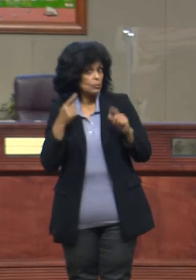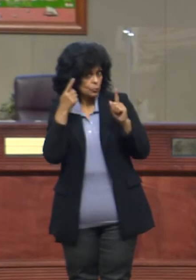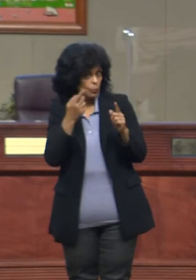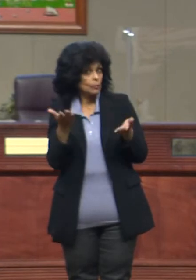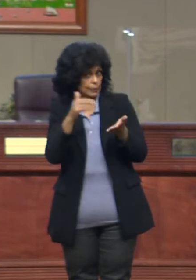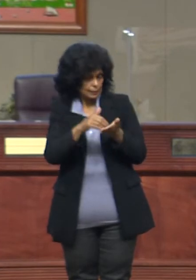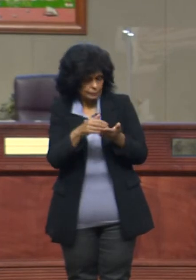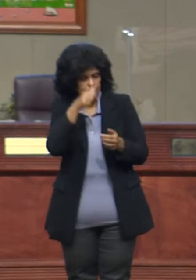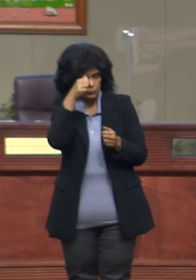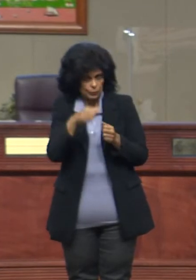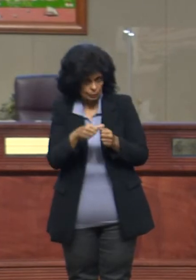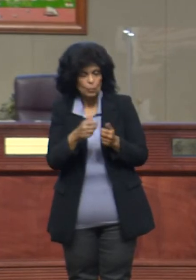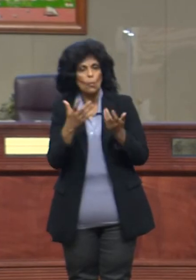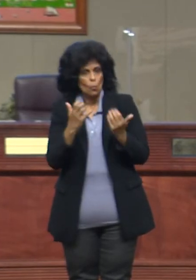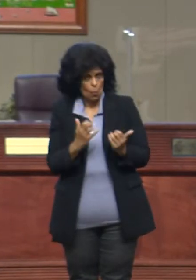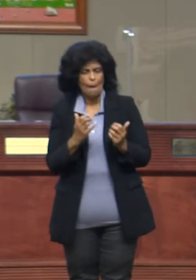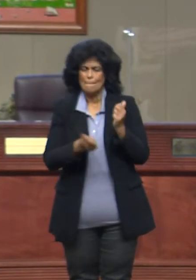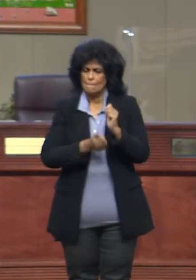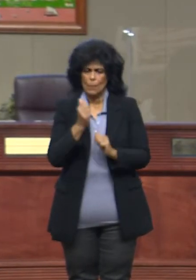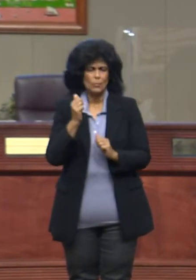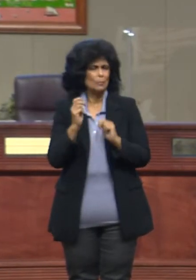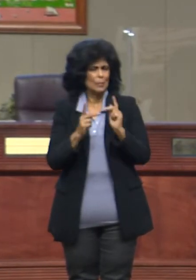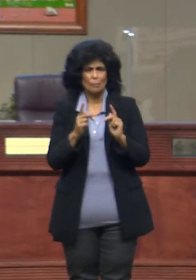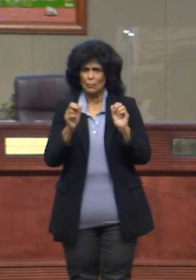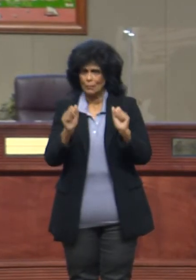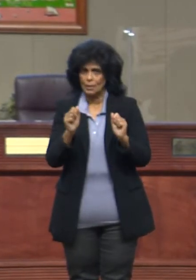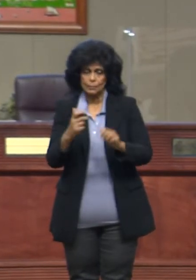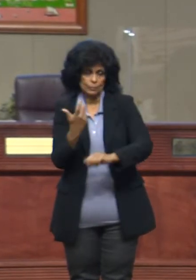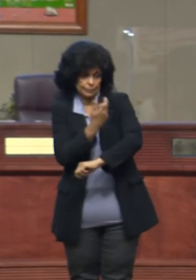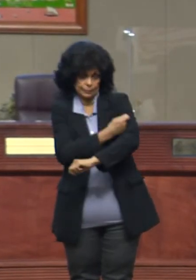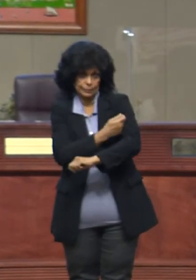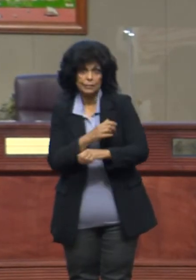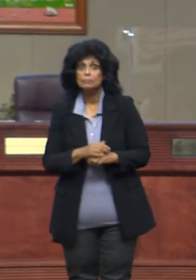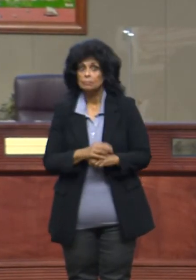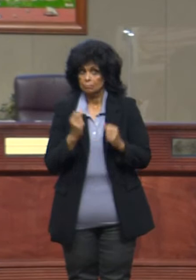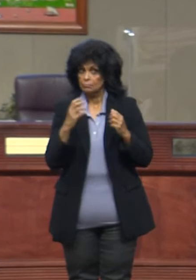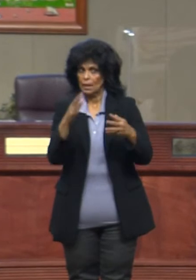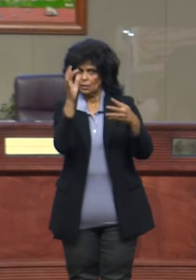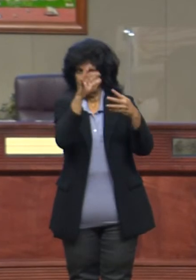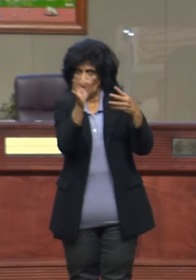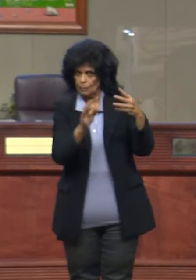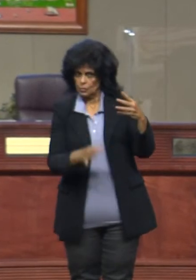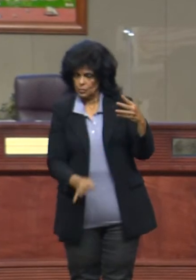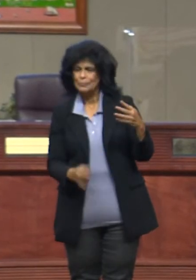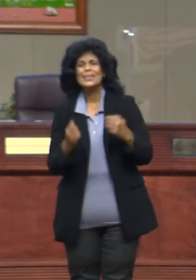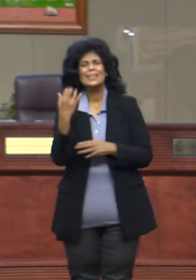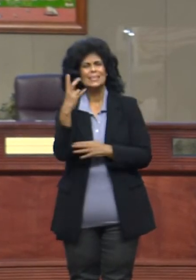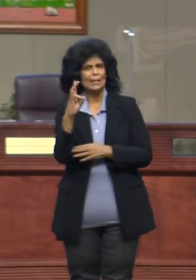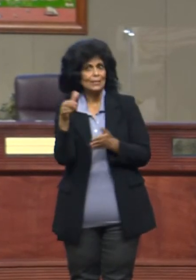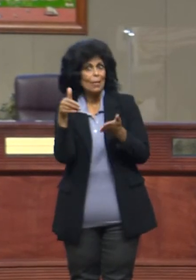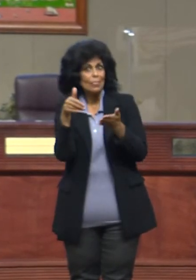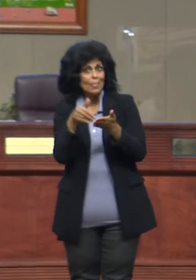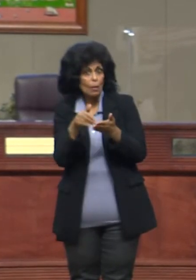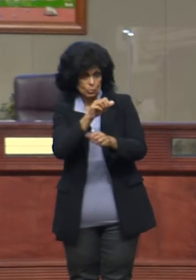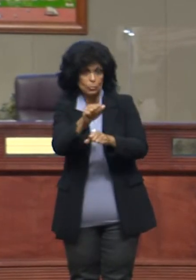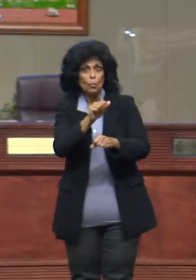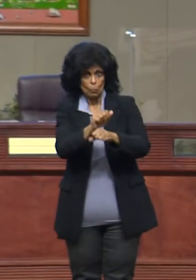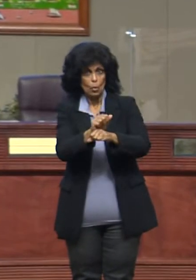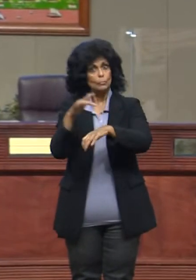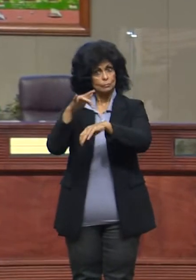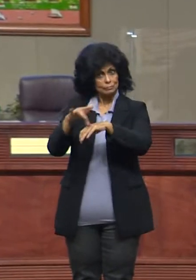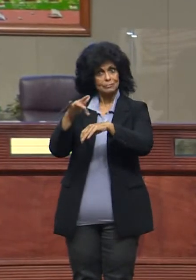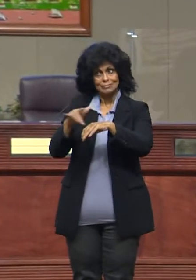of chances to do so. On Friday, 17,000 appointments for this week opened at the Orange County Convention